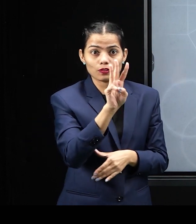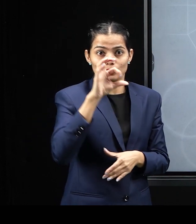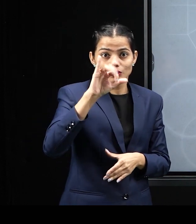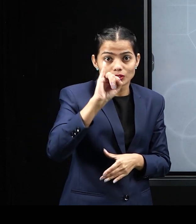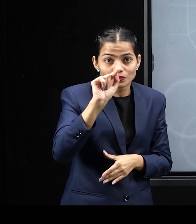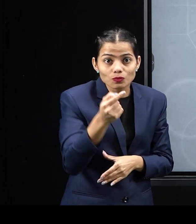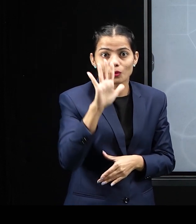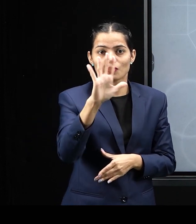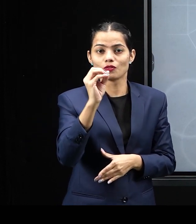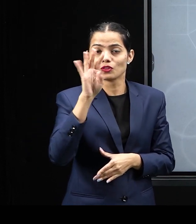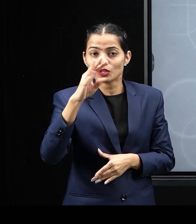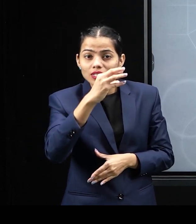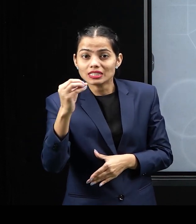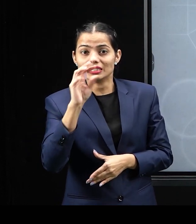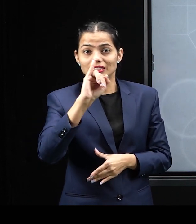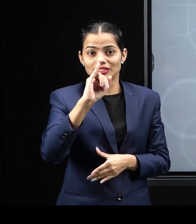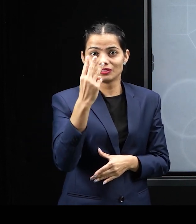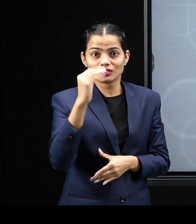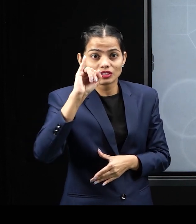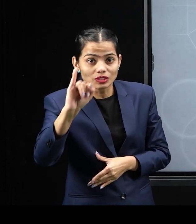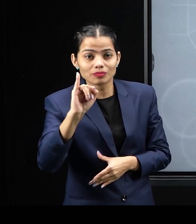and 636.